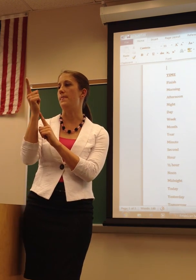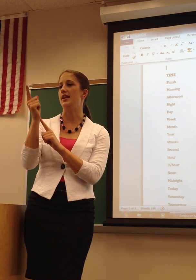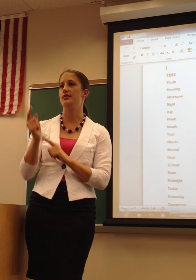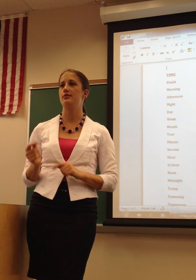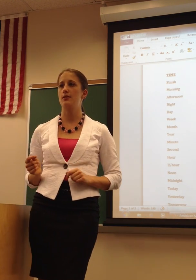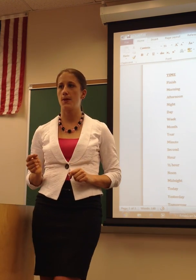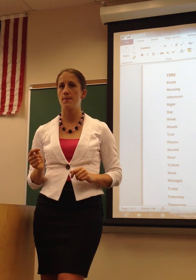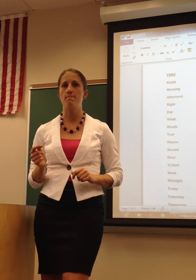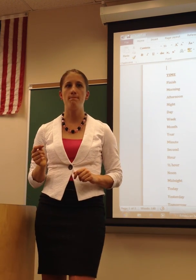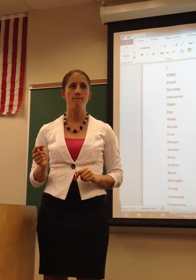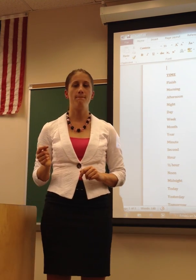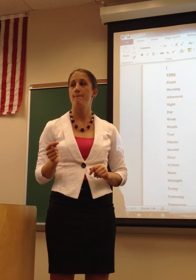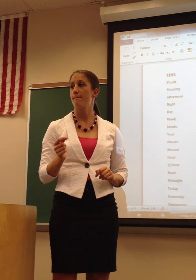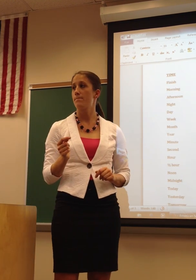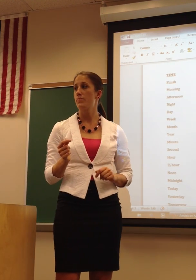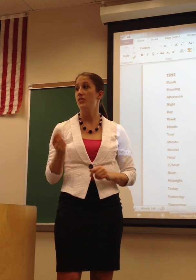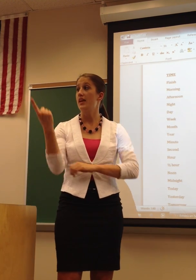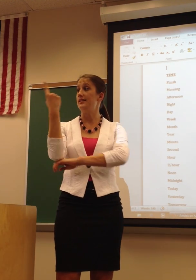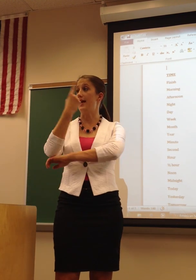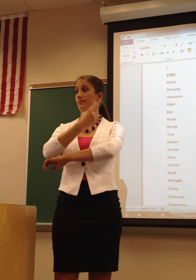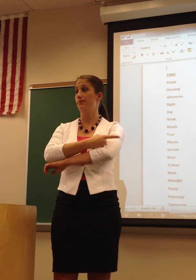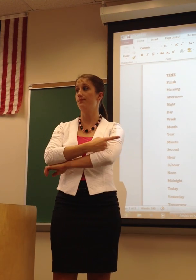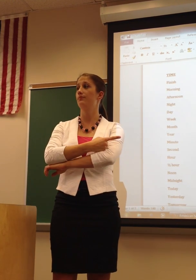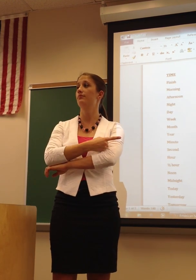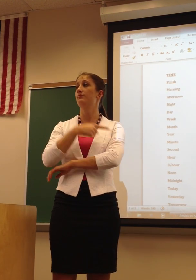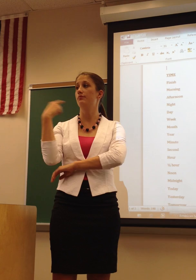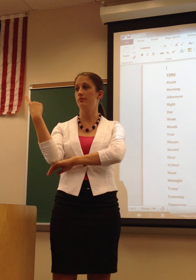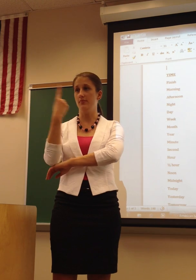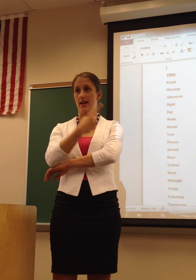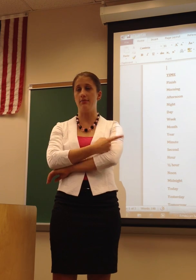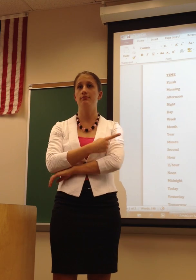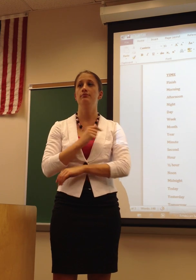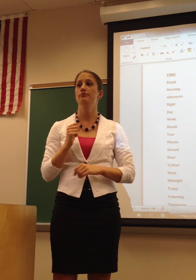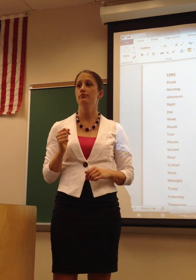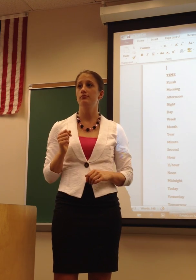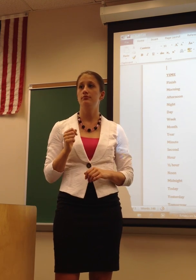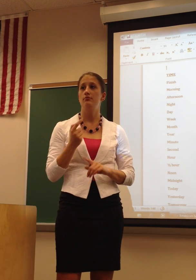minutes. What was day again? Day. Month. Month.